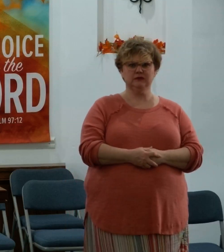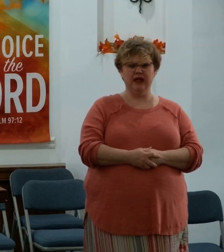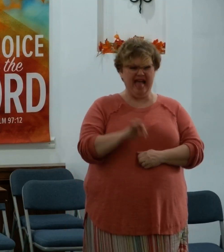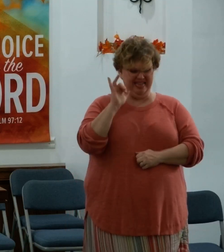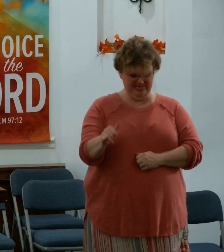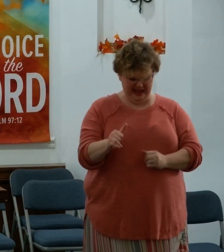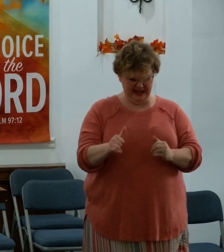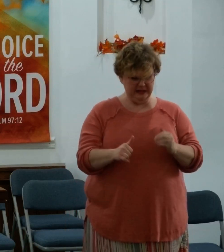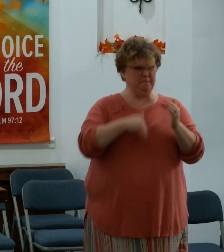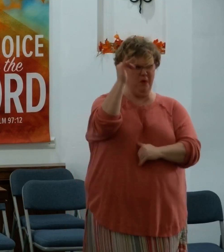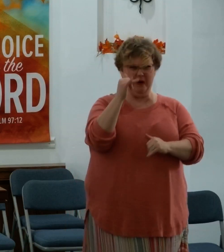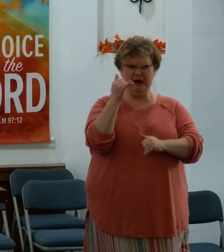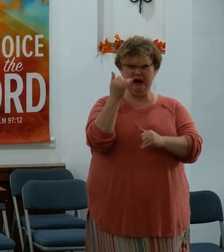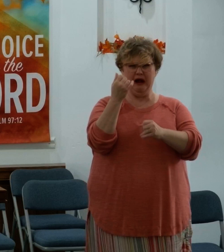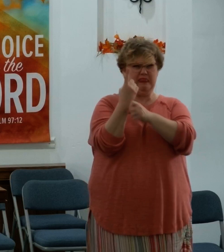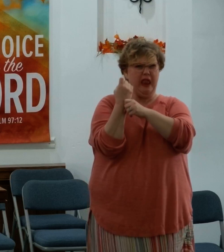That's more than we did last year.